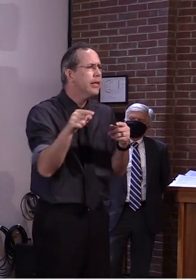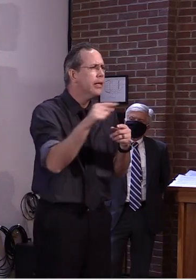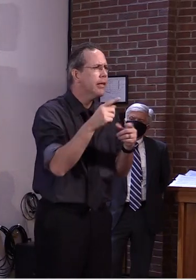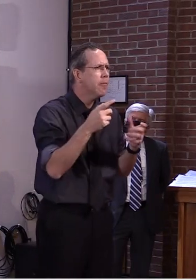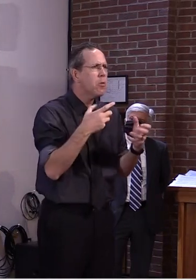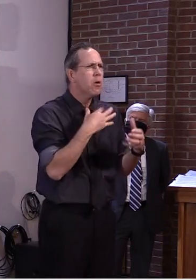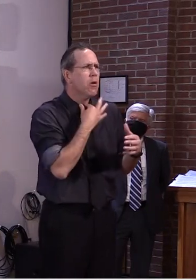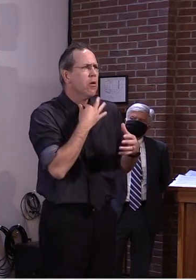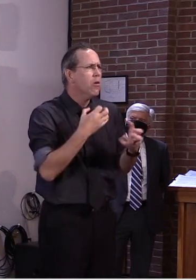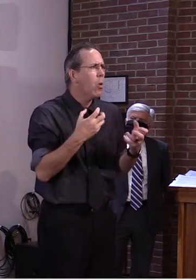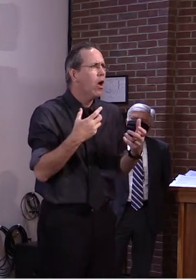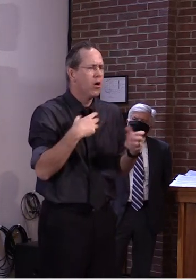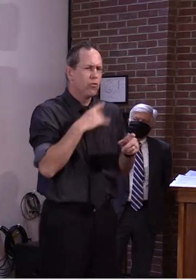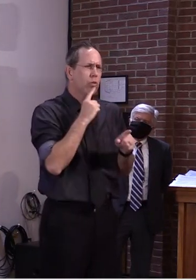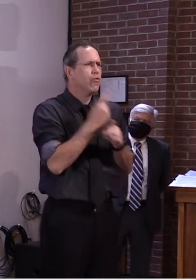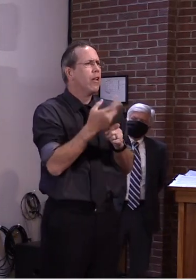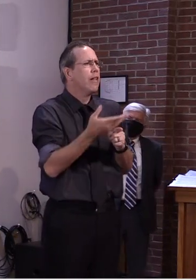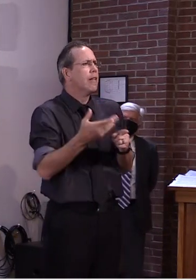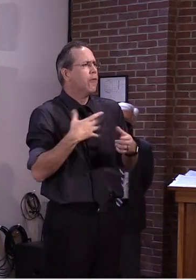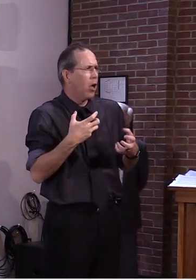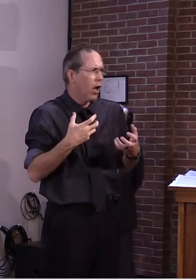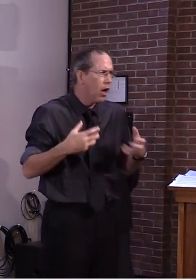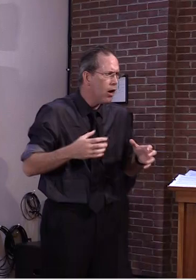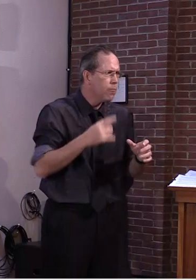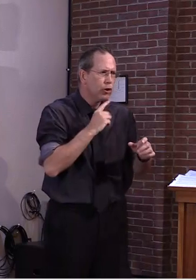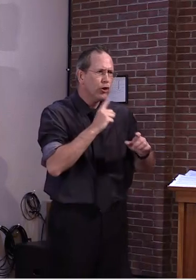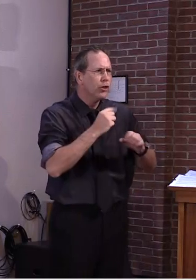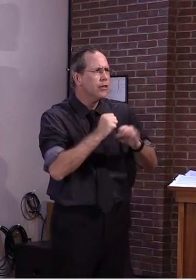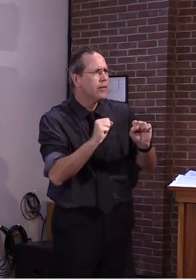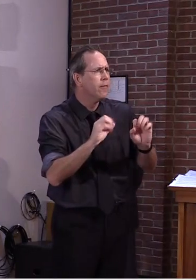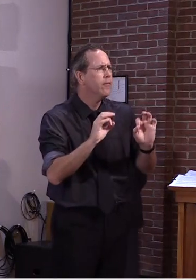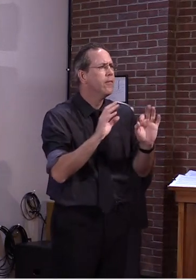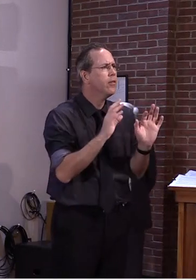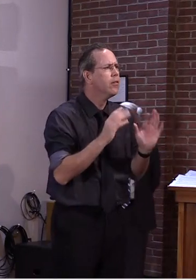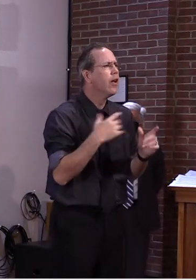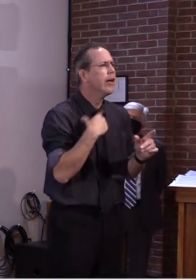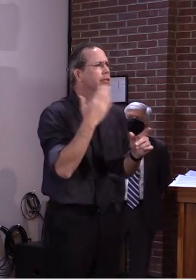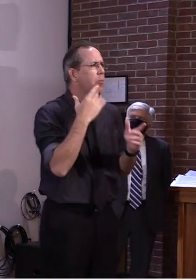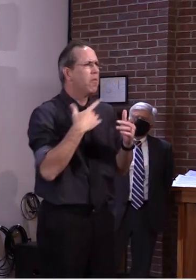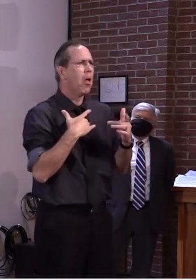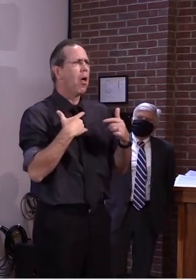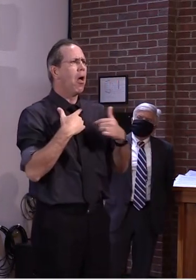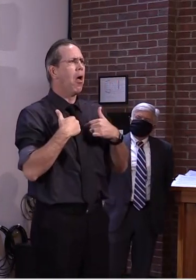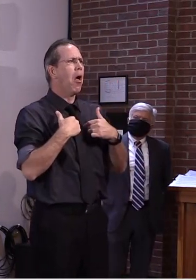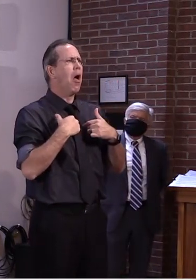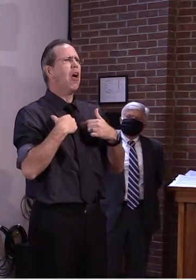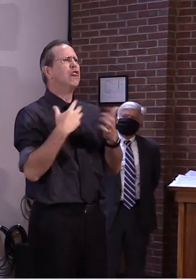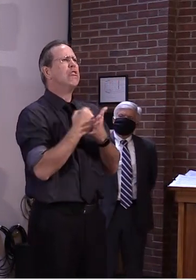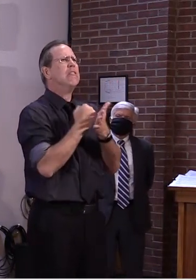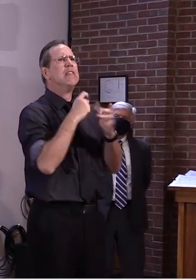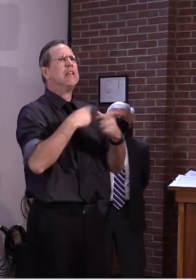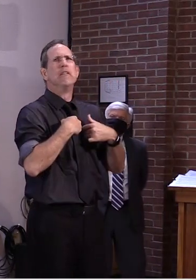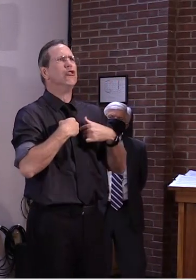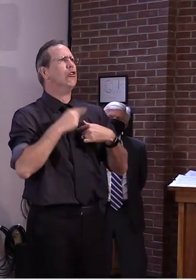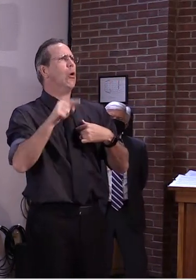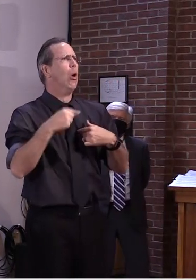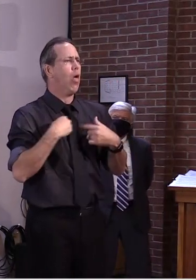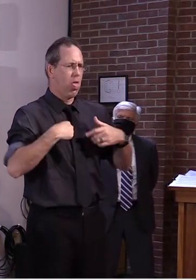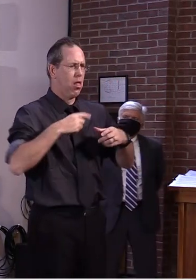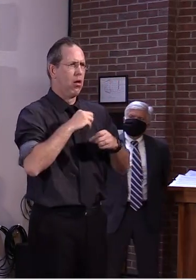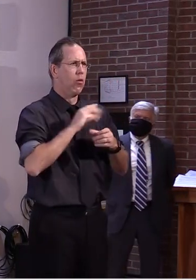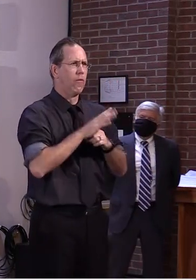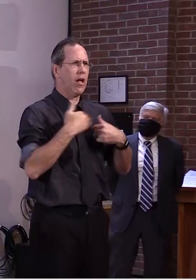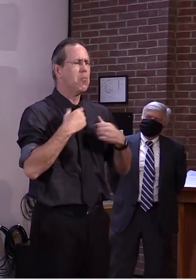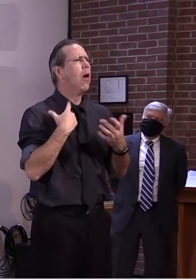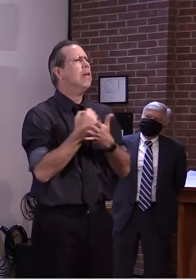and family. And for some people, the urge is to get tested. But while anyone can get